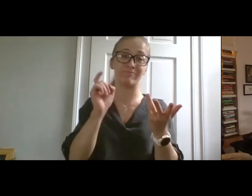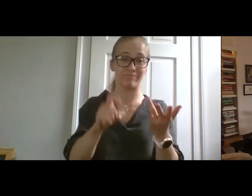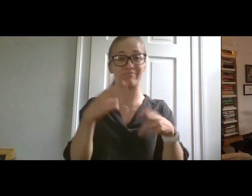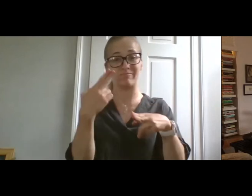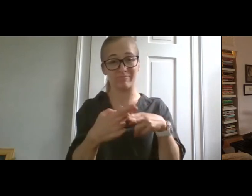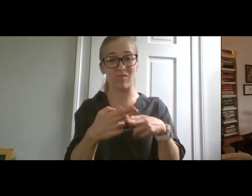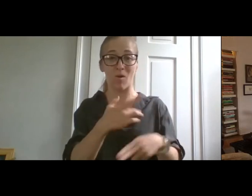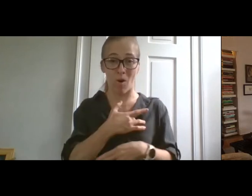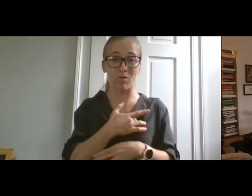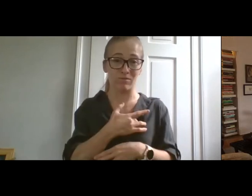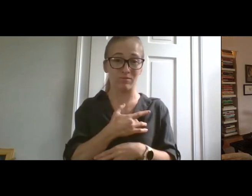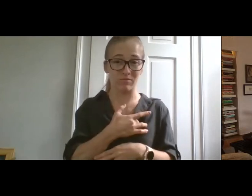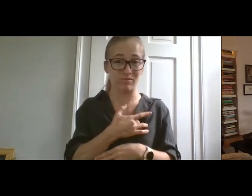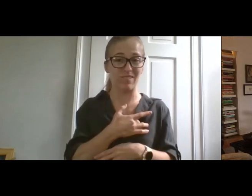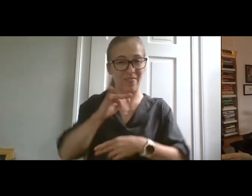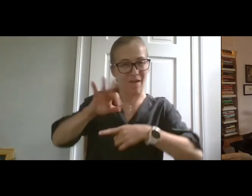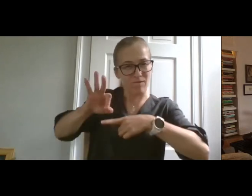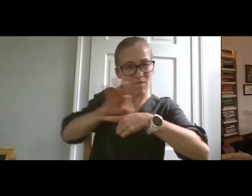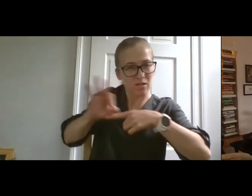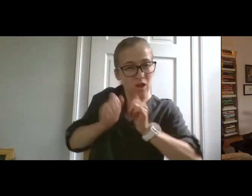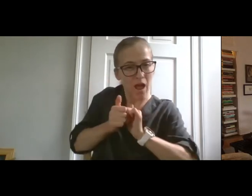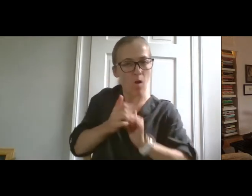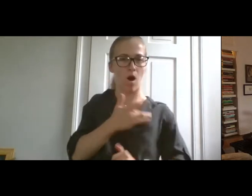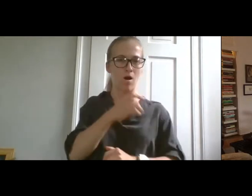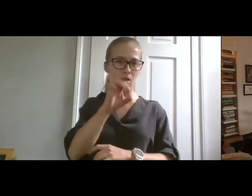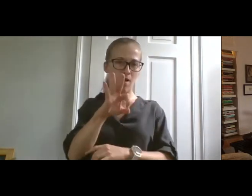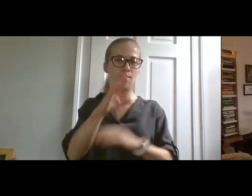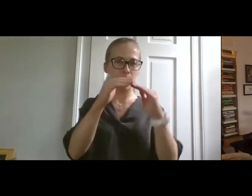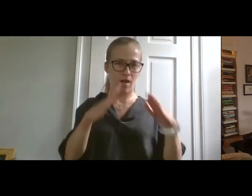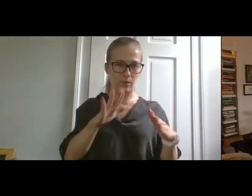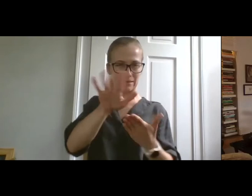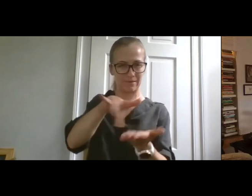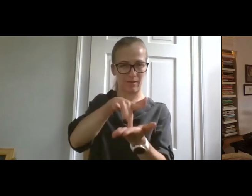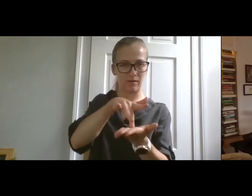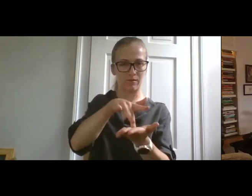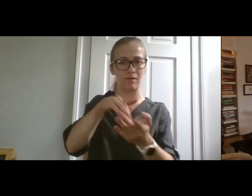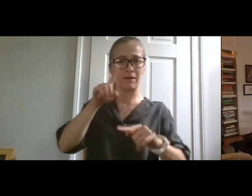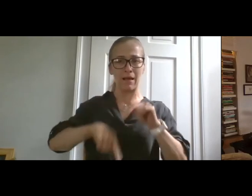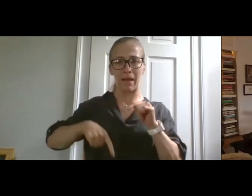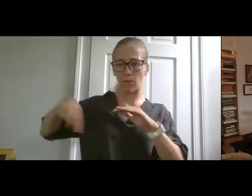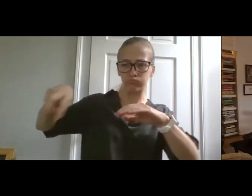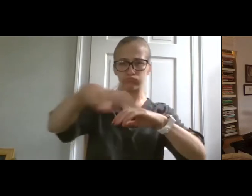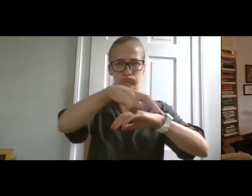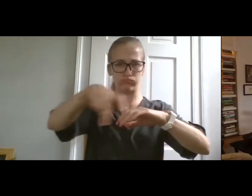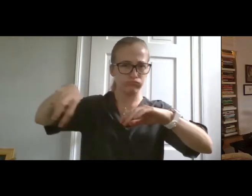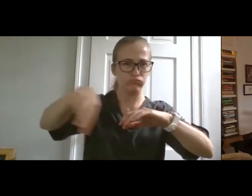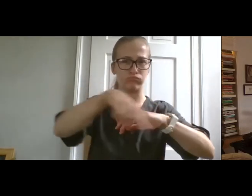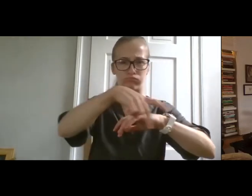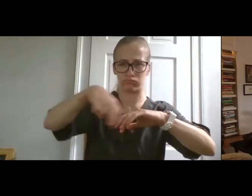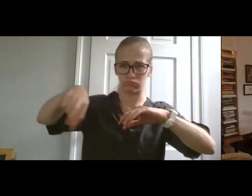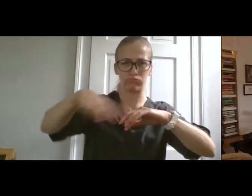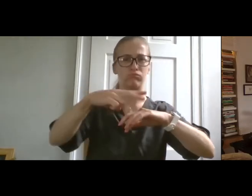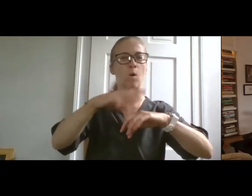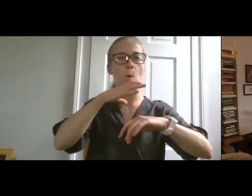heart room, as it functions as the heart of the house. I can't walk by the piano, an old